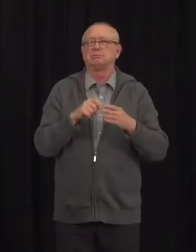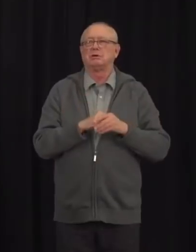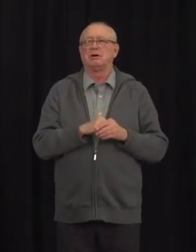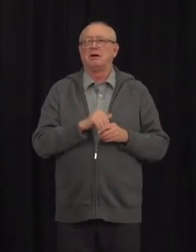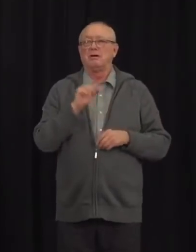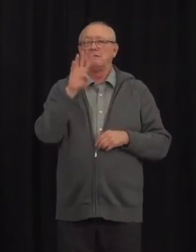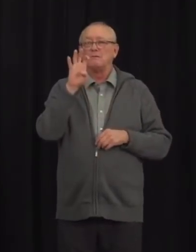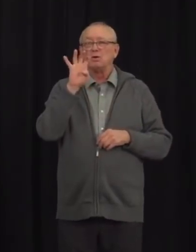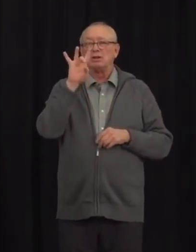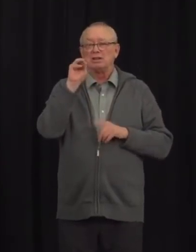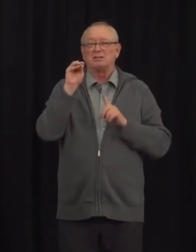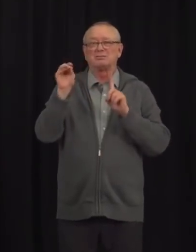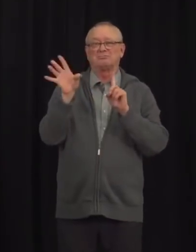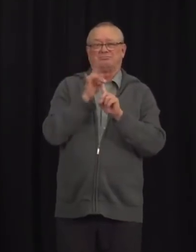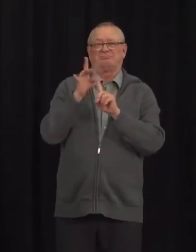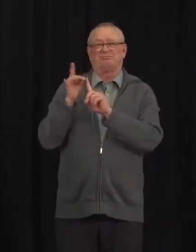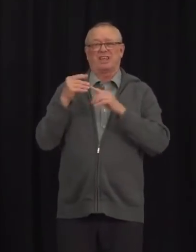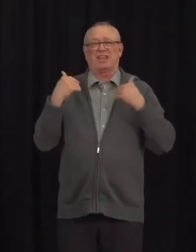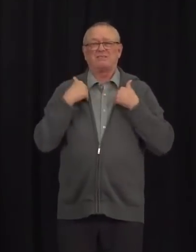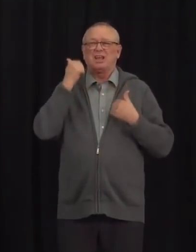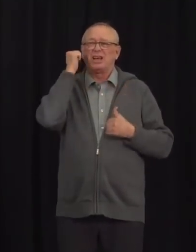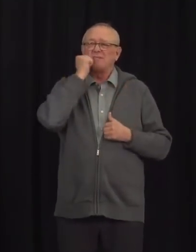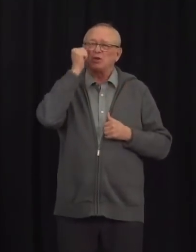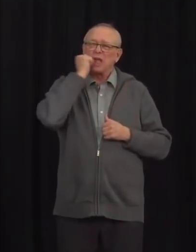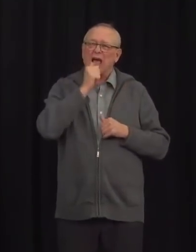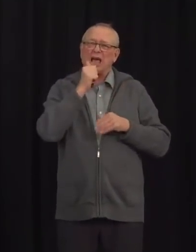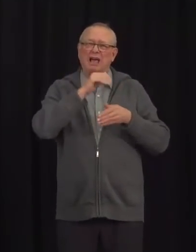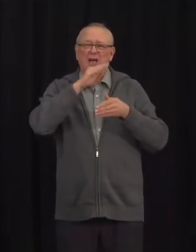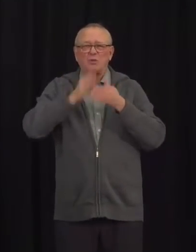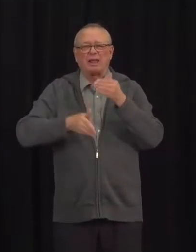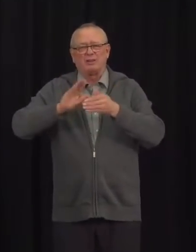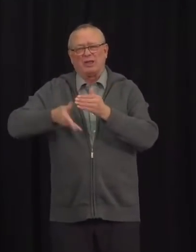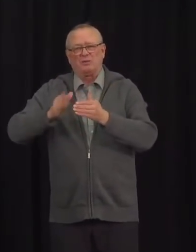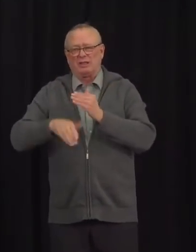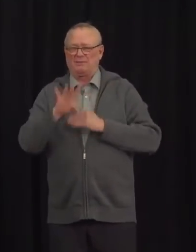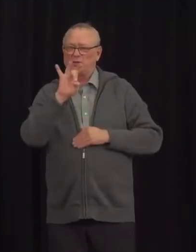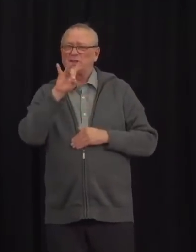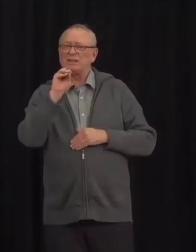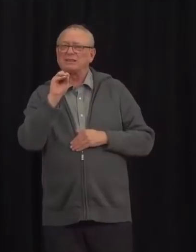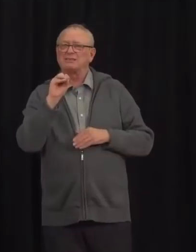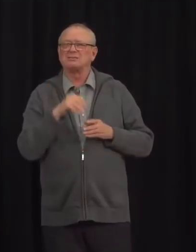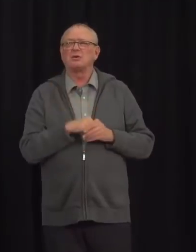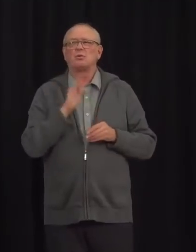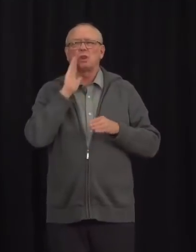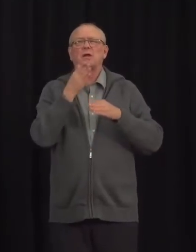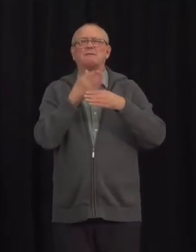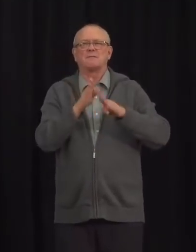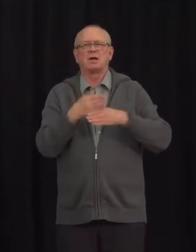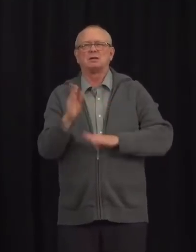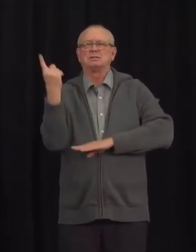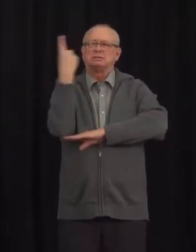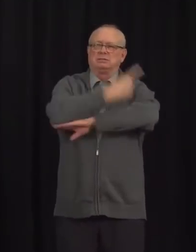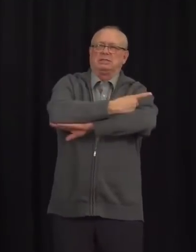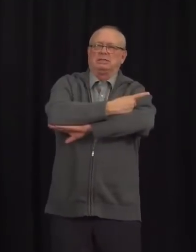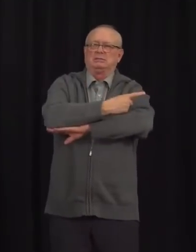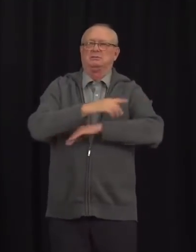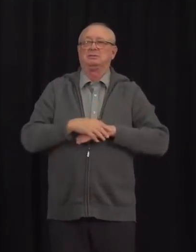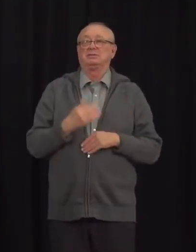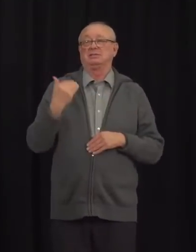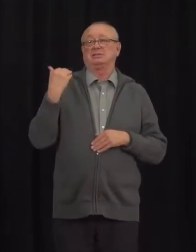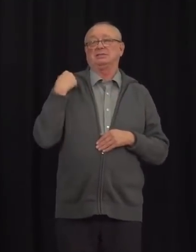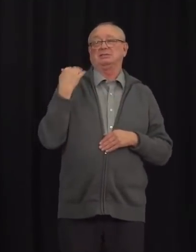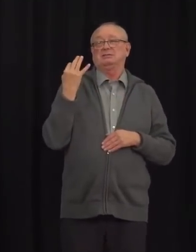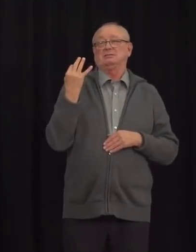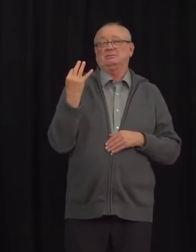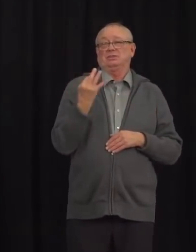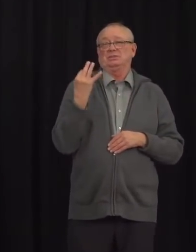cases of COVID-19 per day over the weekend. Breaking it down by day, on Friday,